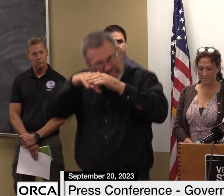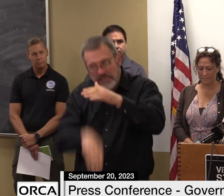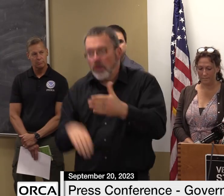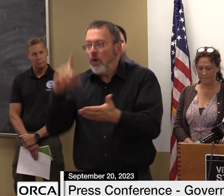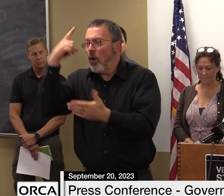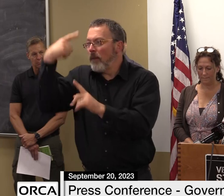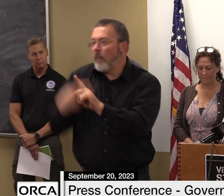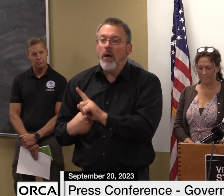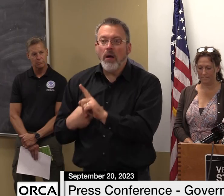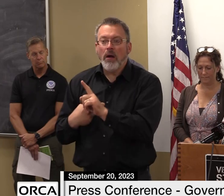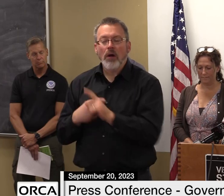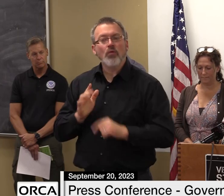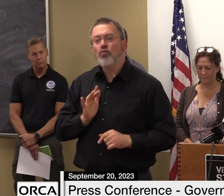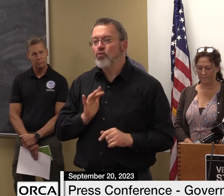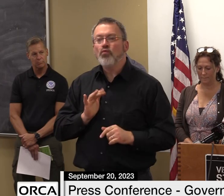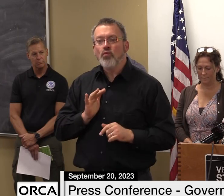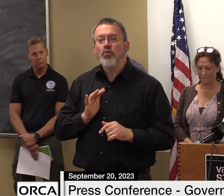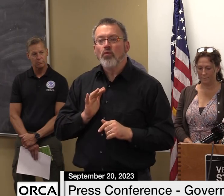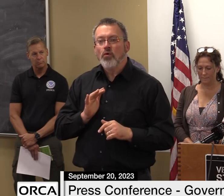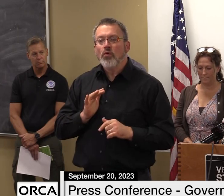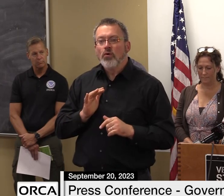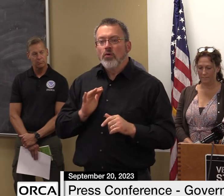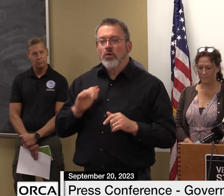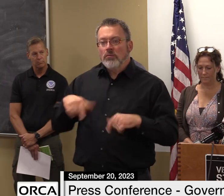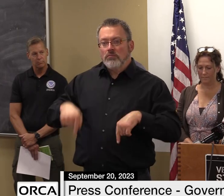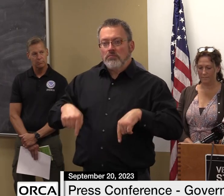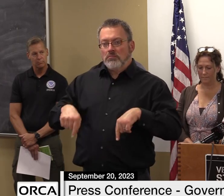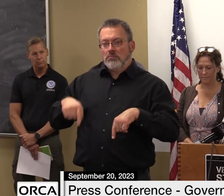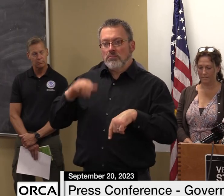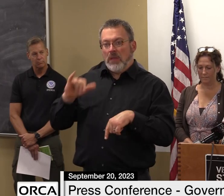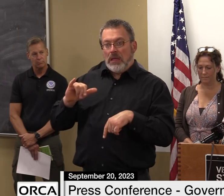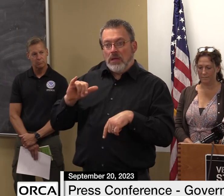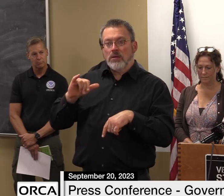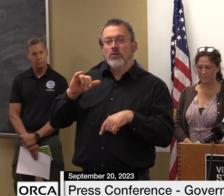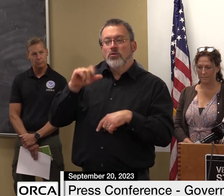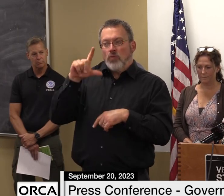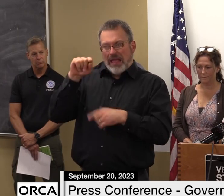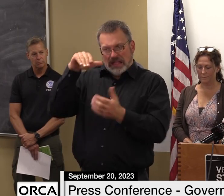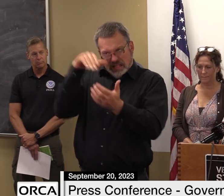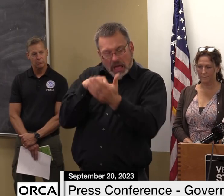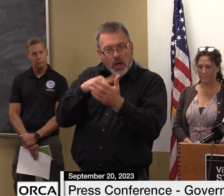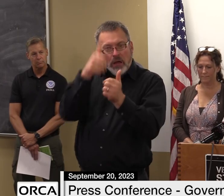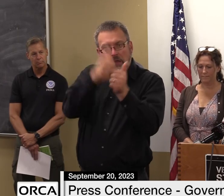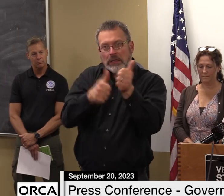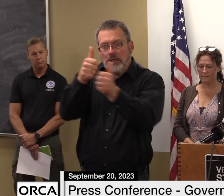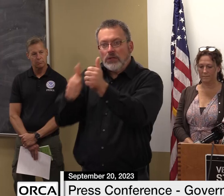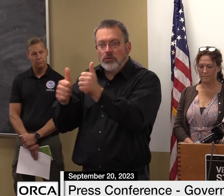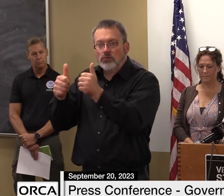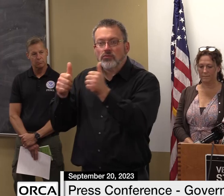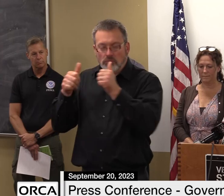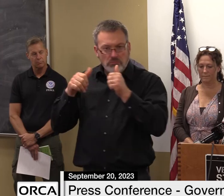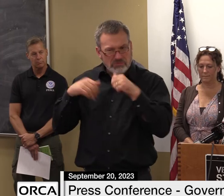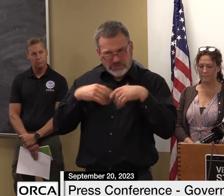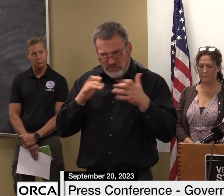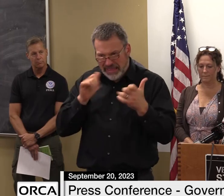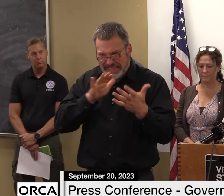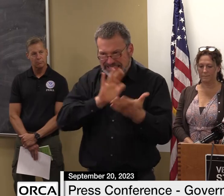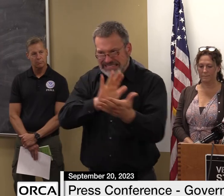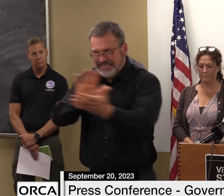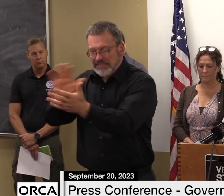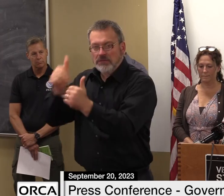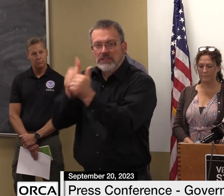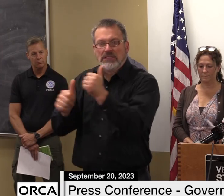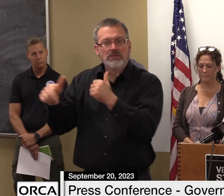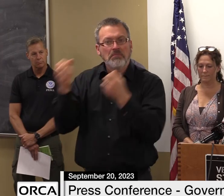of $20,000 because we wanted to help as many employers as possible and to get a sense of the financial need before